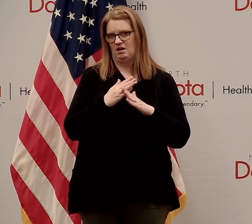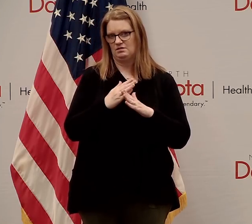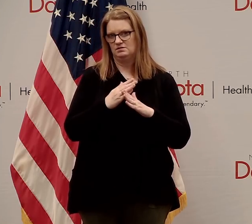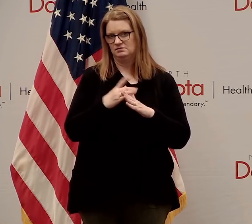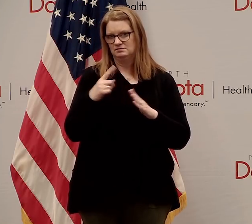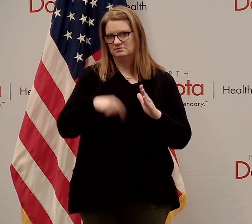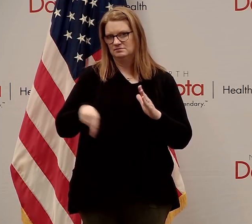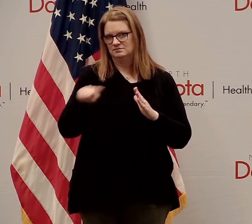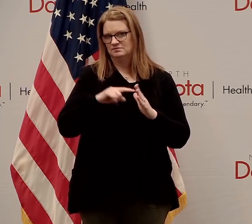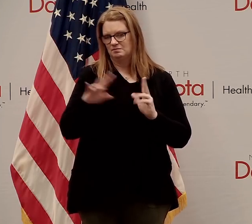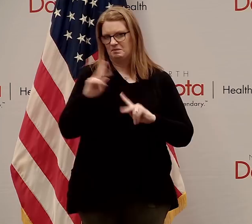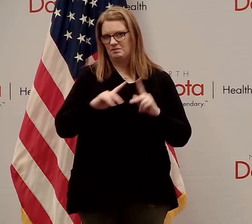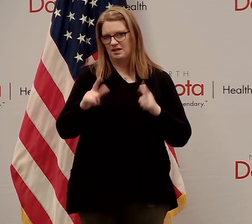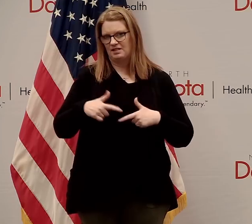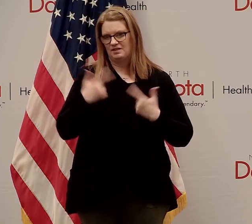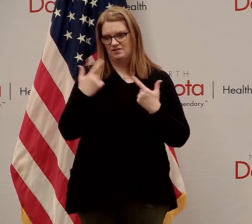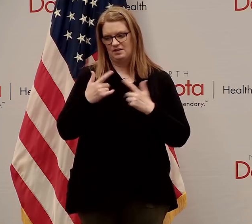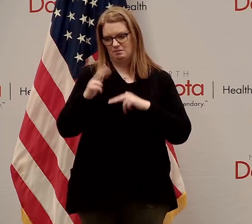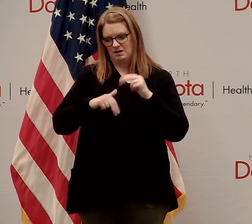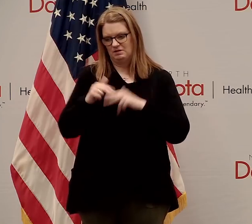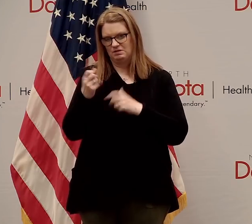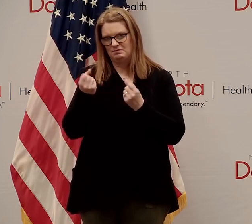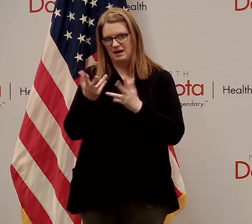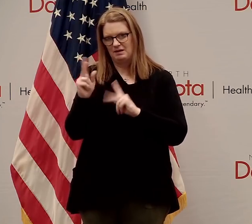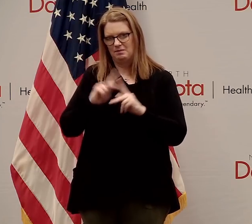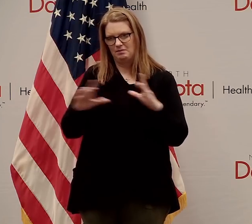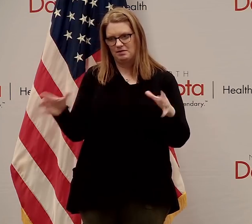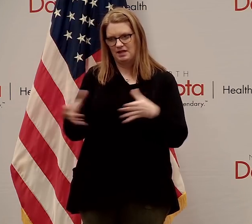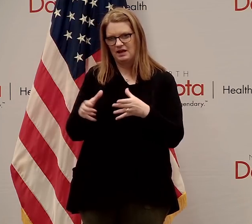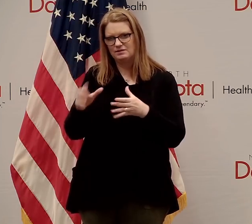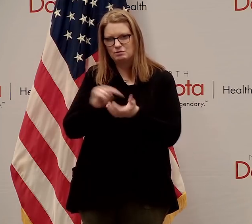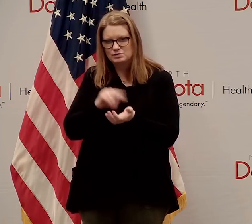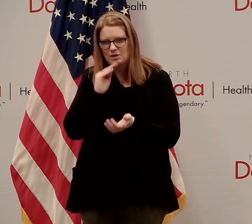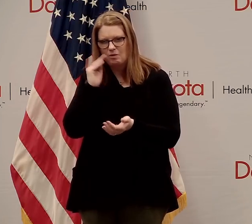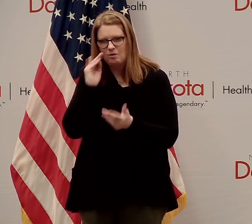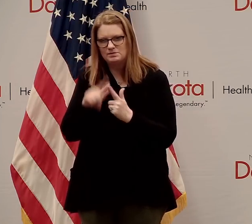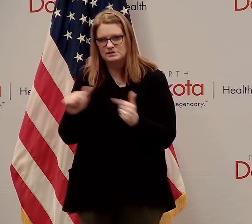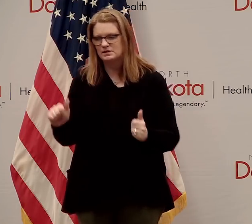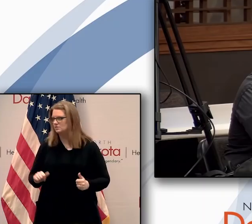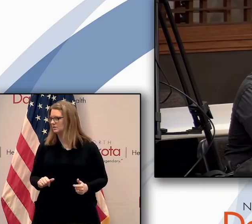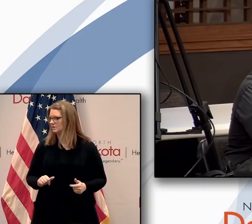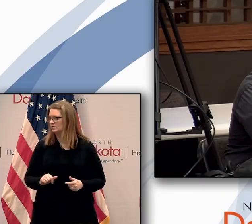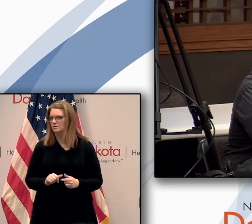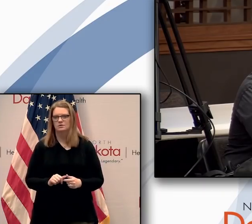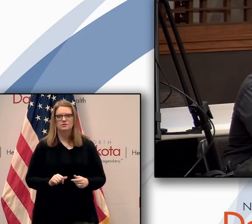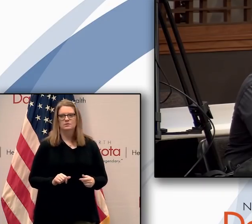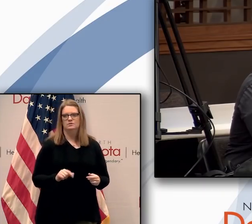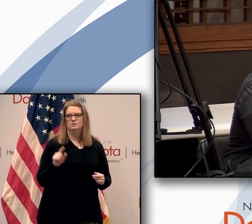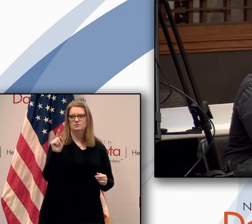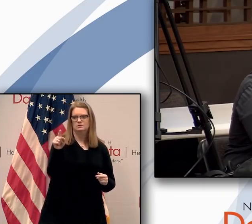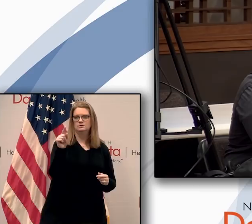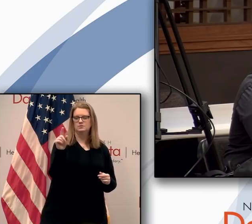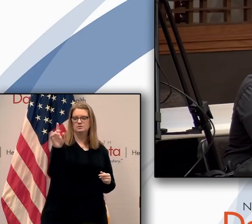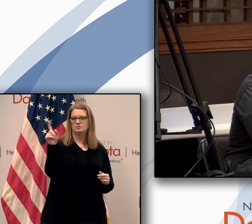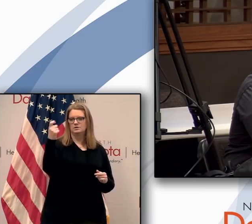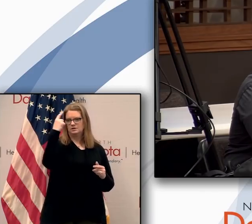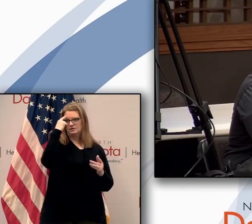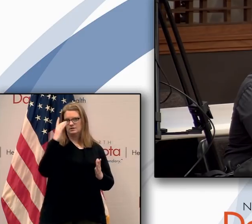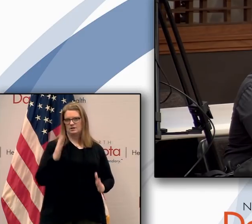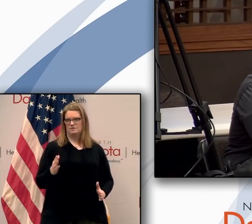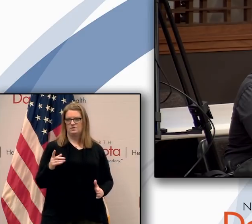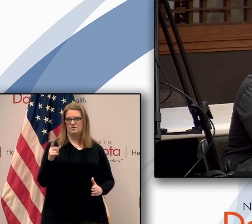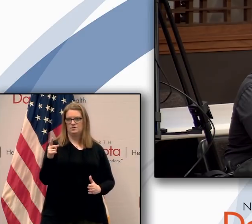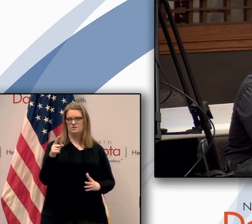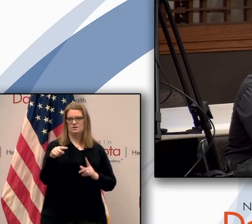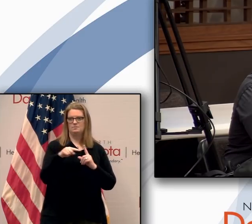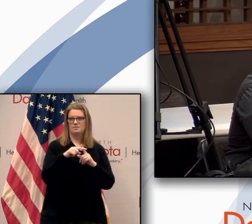in the congregate living facilities. Lane, and then back to this side. Governor, of our positive